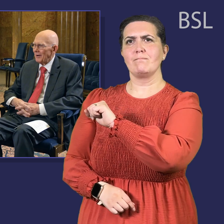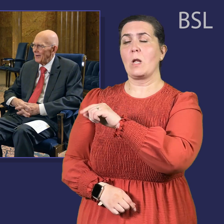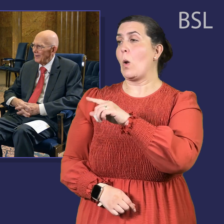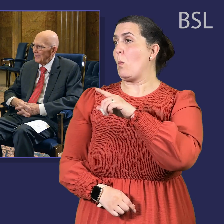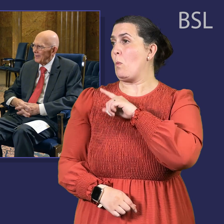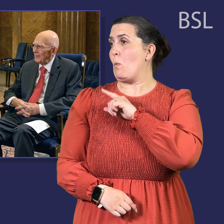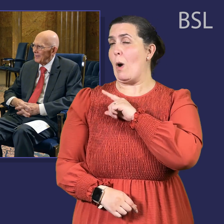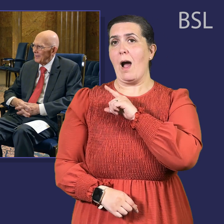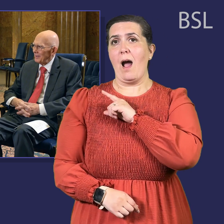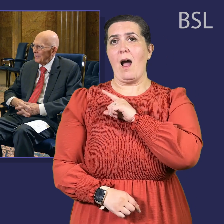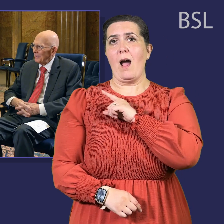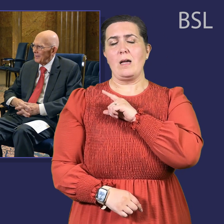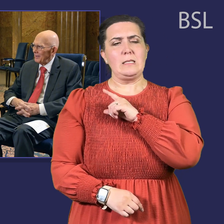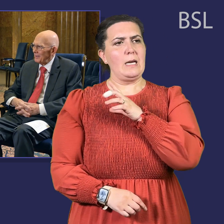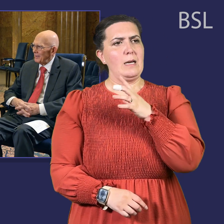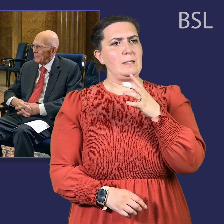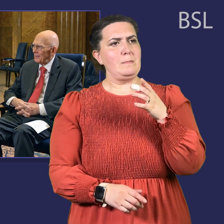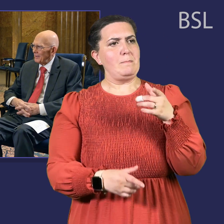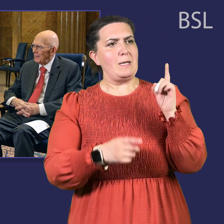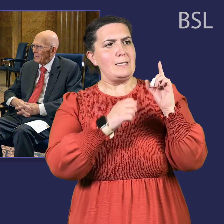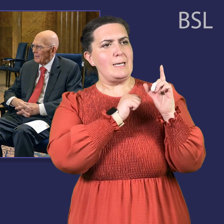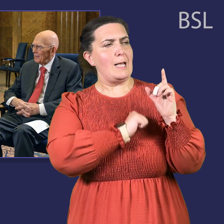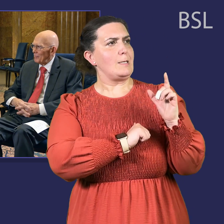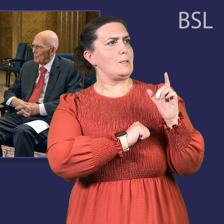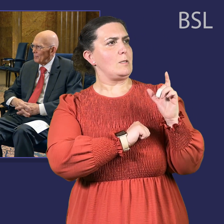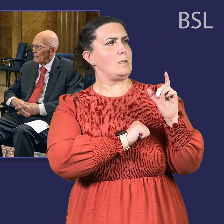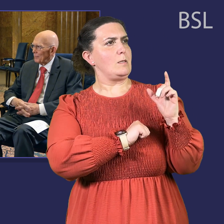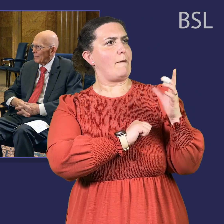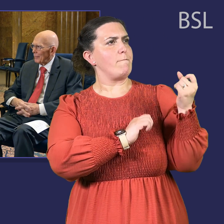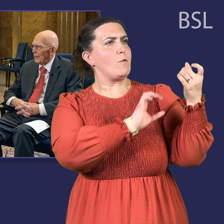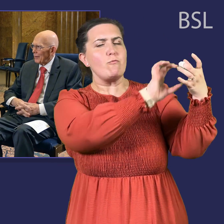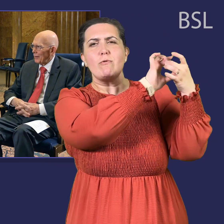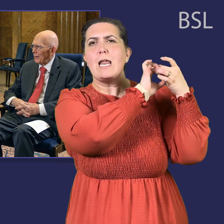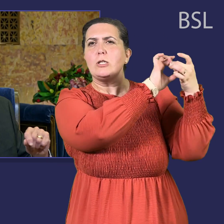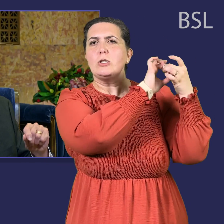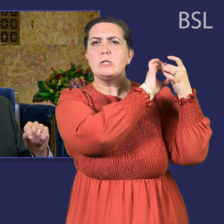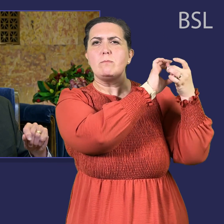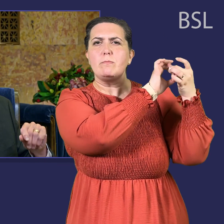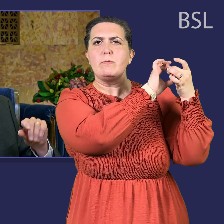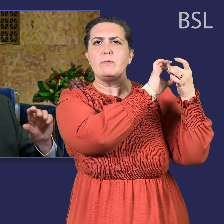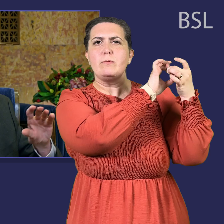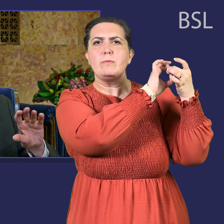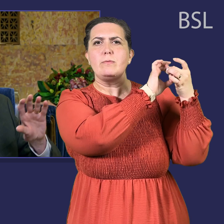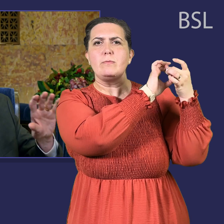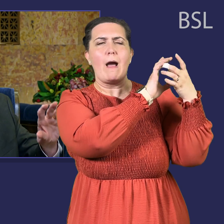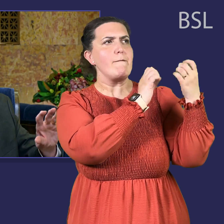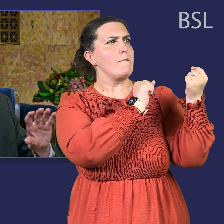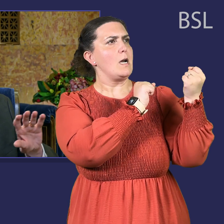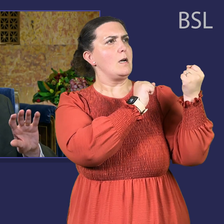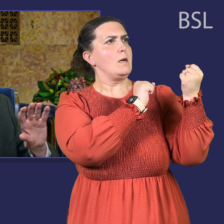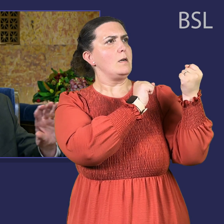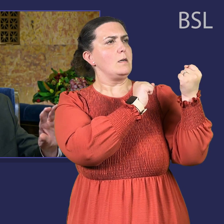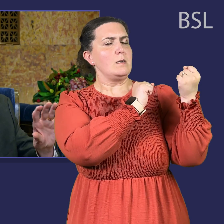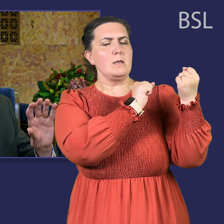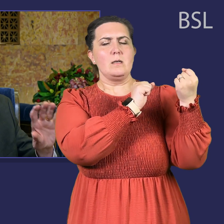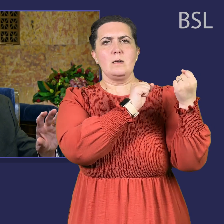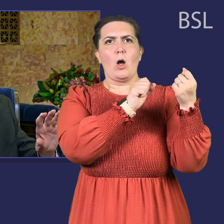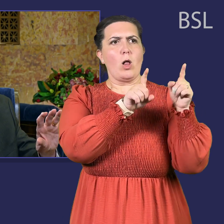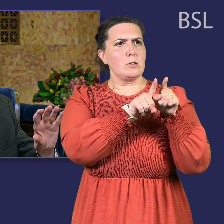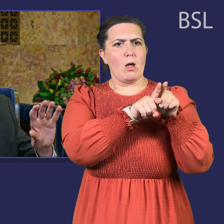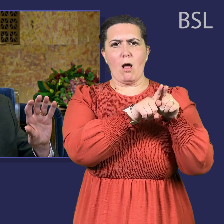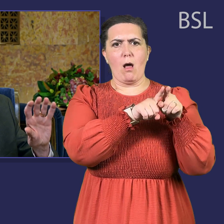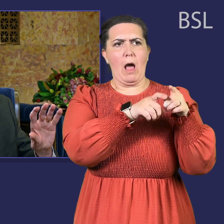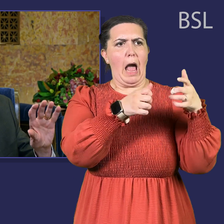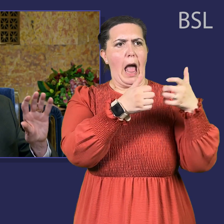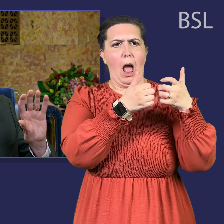He had relationships. The Lord had, over his service, has put him in touch with